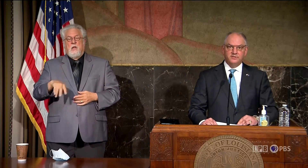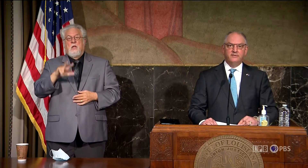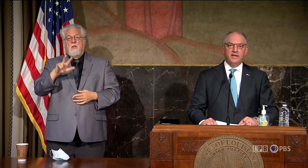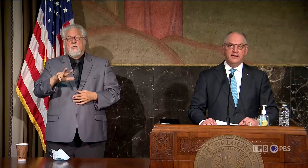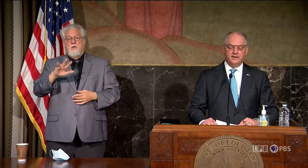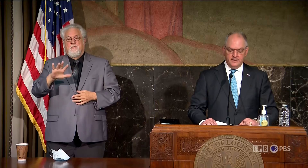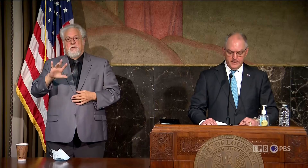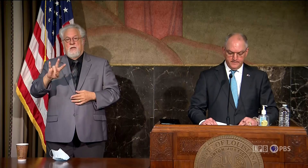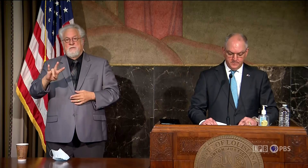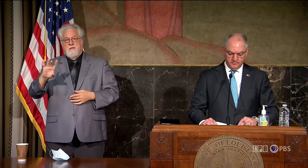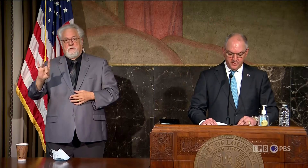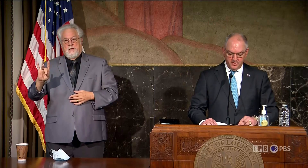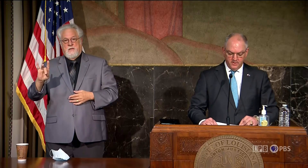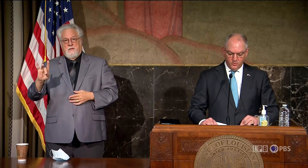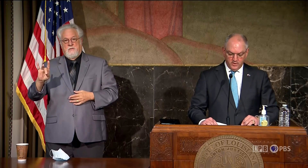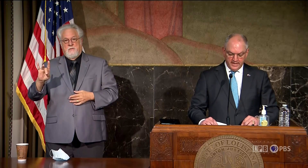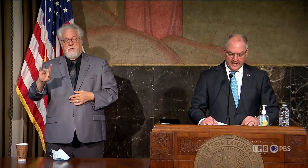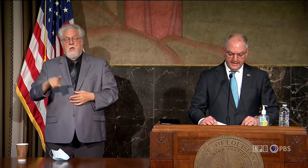1-888-524-3578.